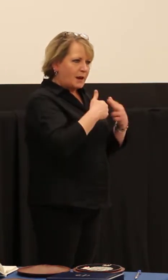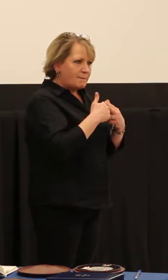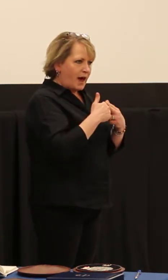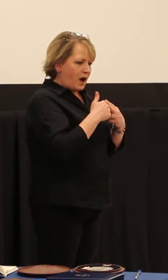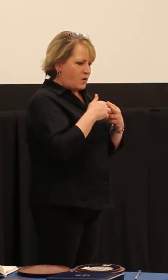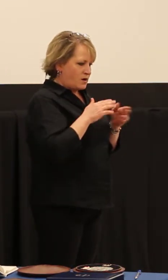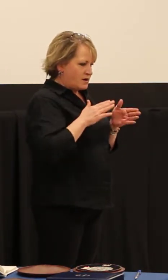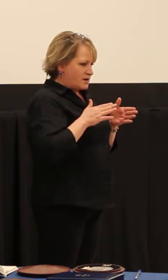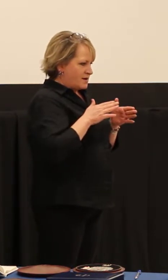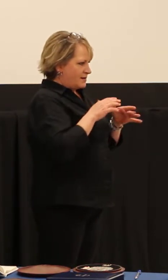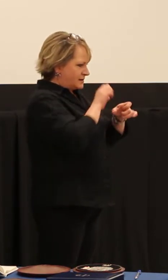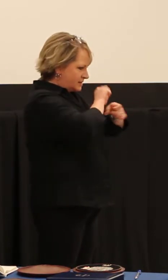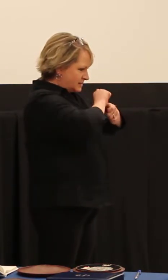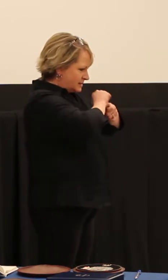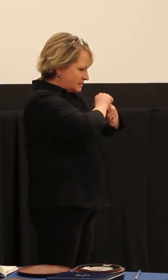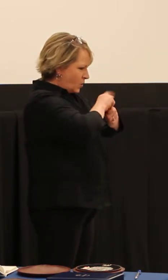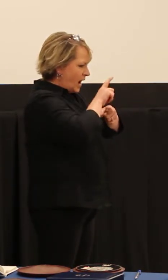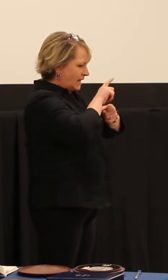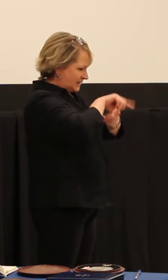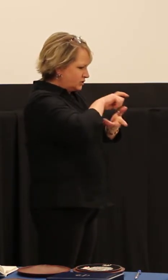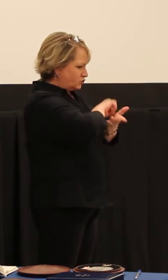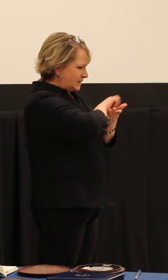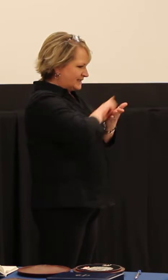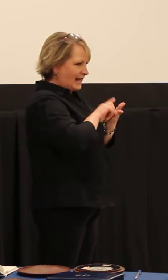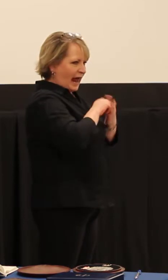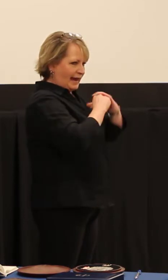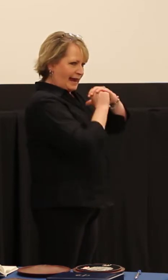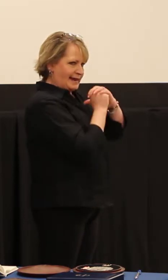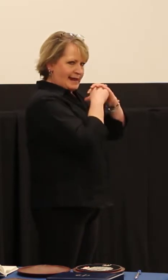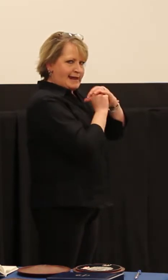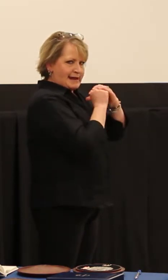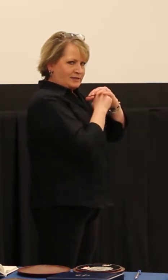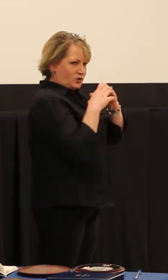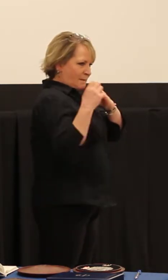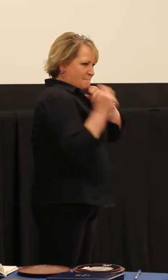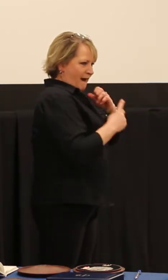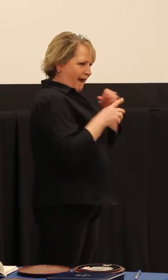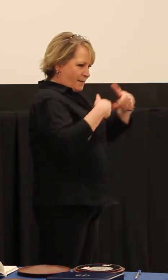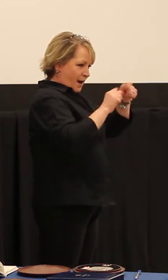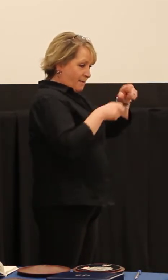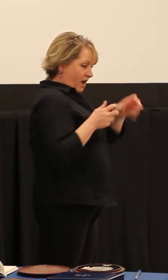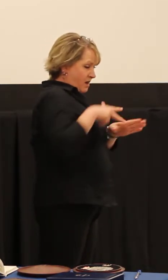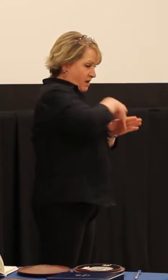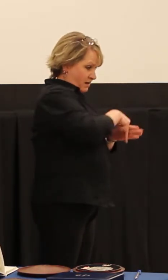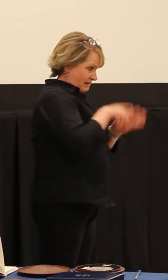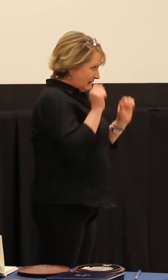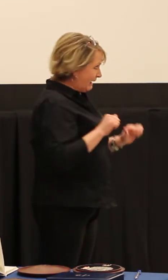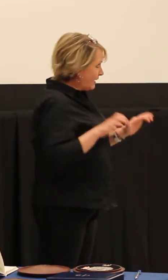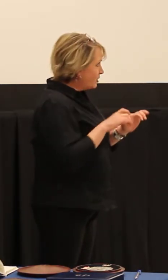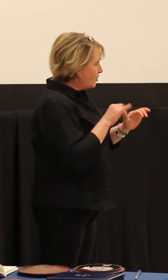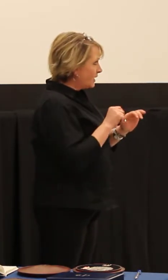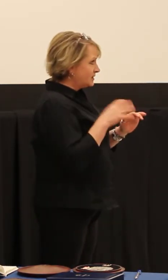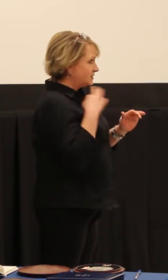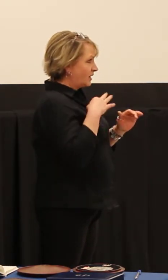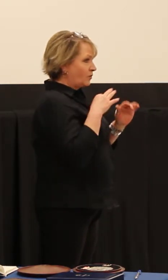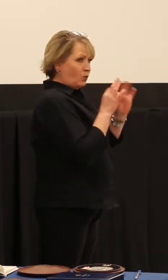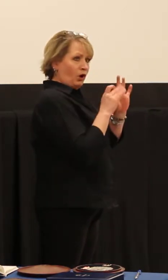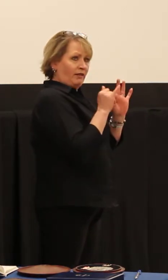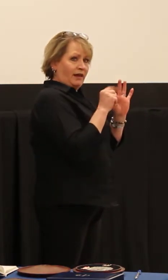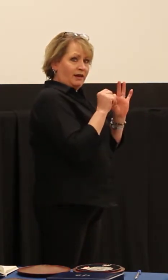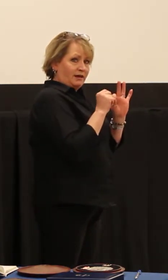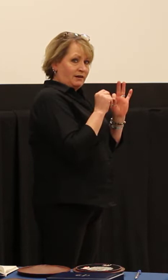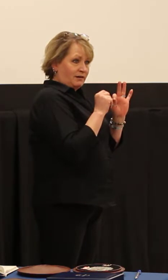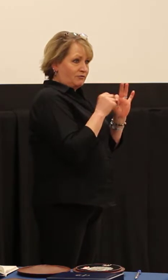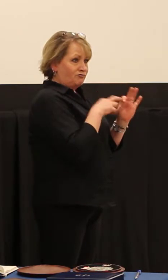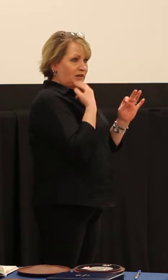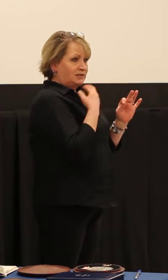all-consuming task of designing a knee to get back on my bike, I haven't spent much time considering whether racing in my current condition is worth risking further